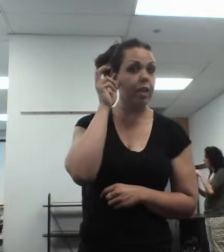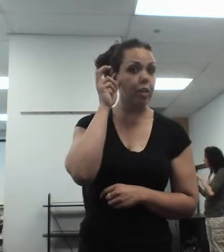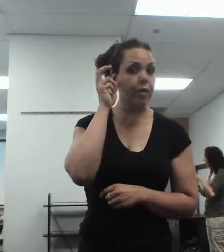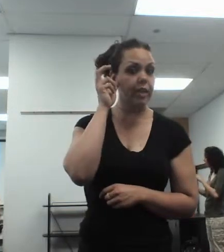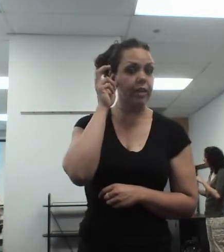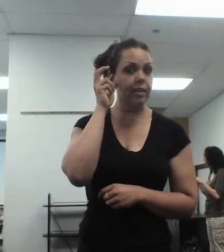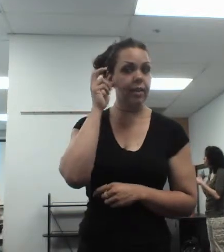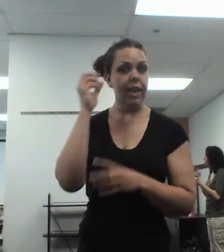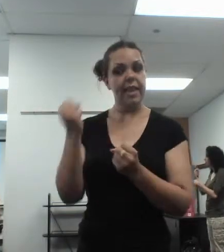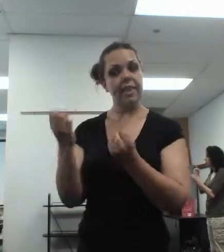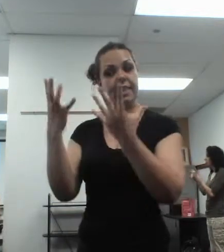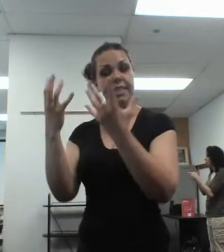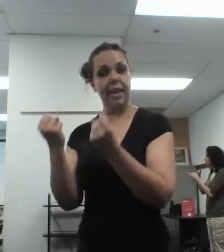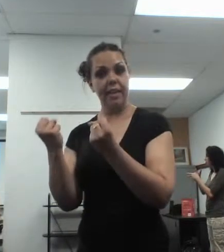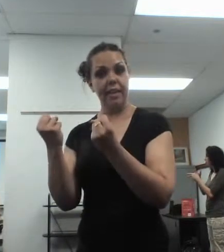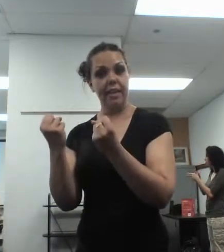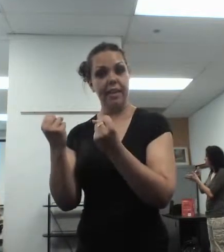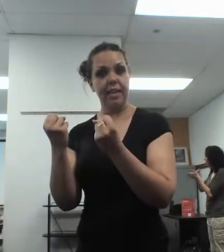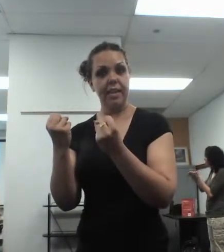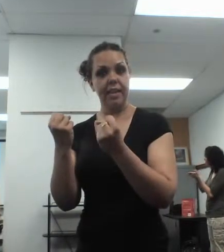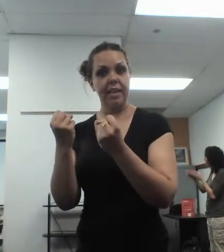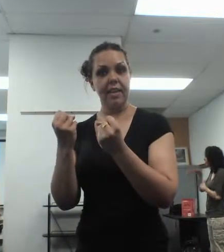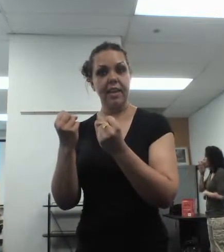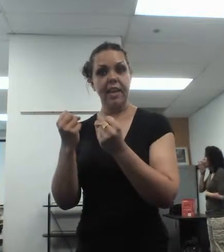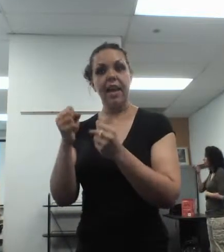using should only be signed.